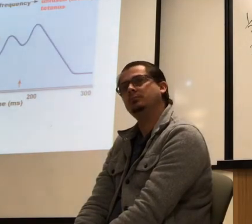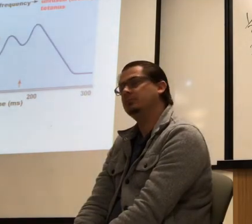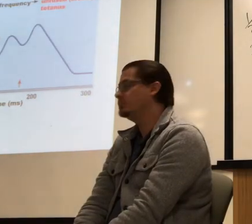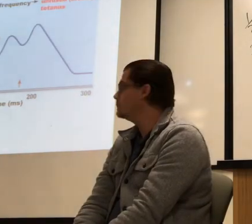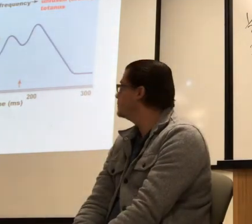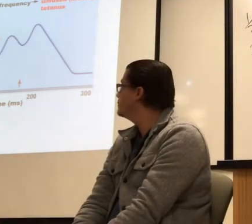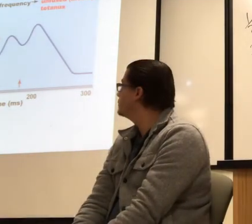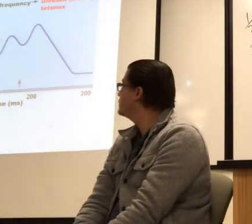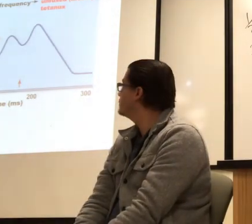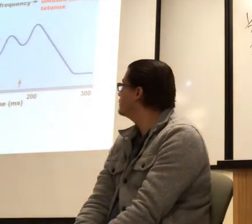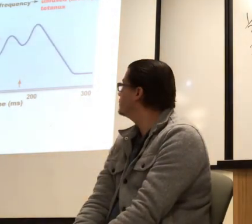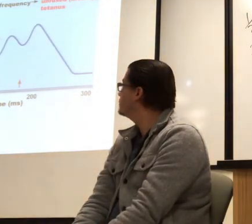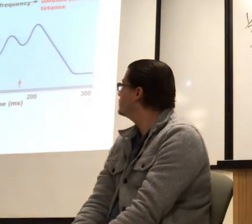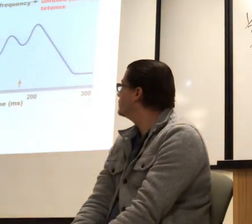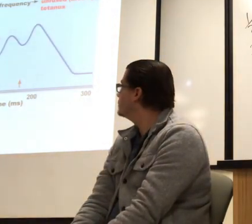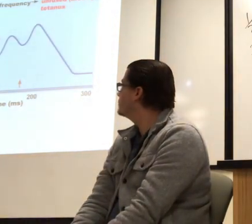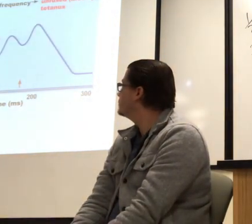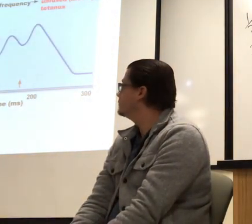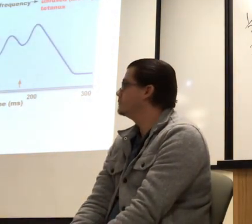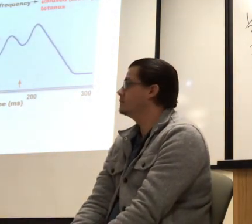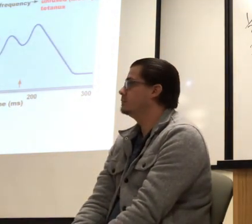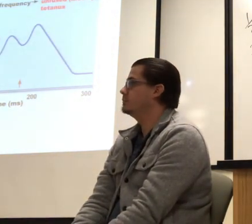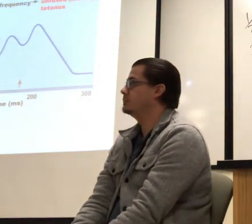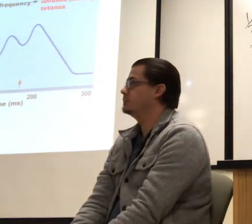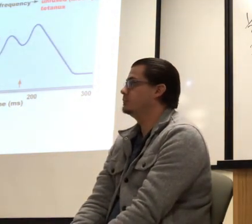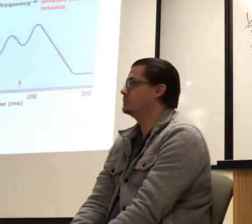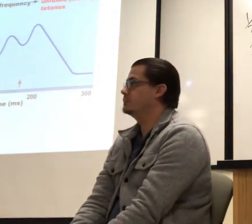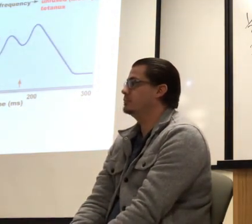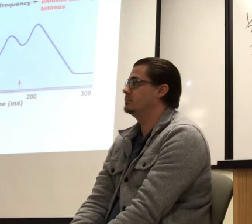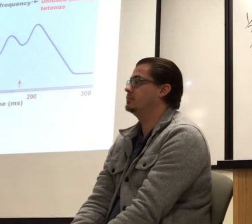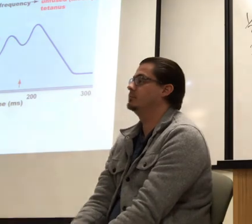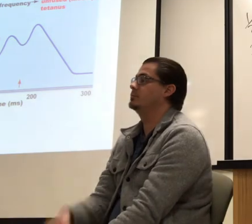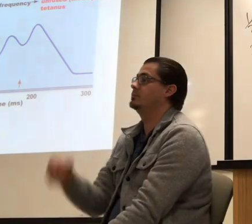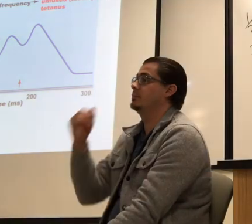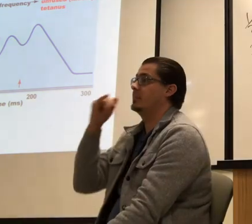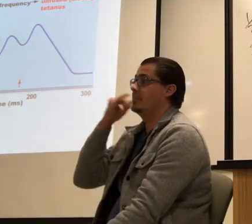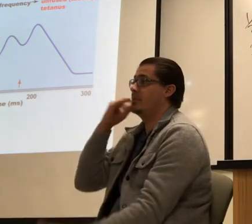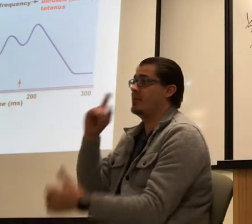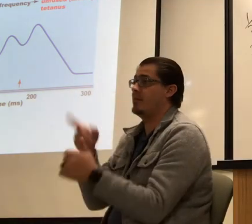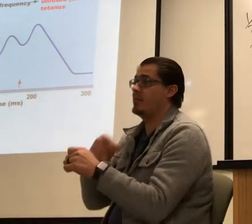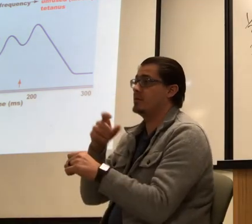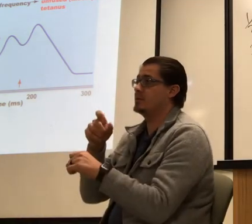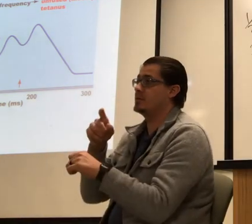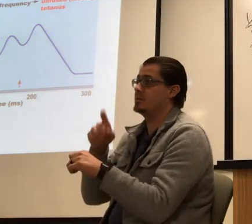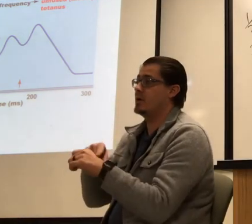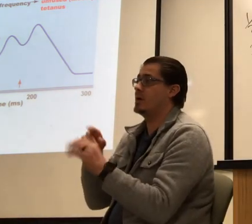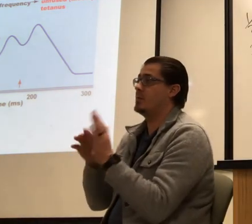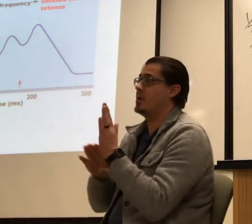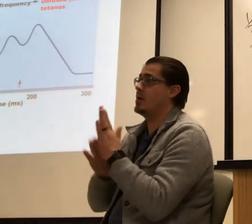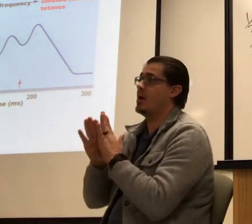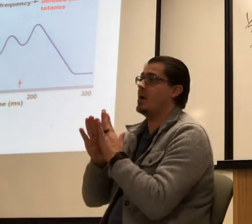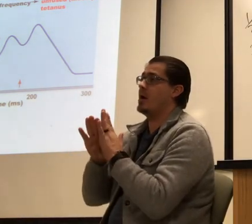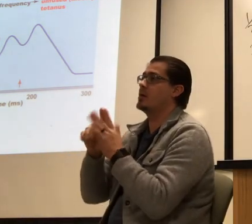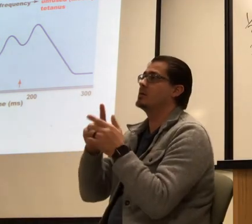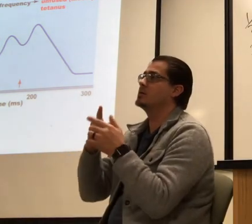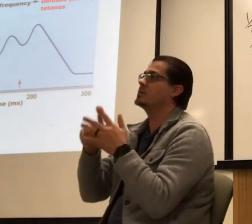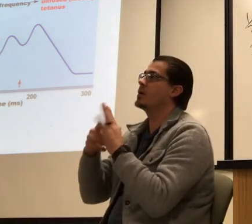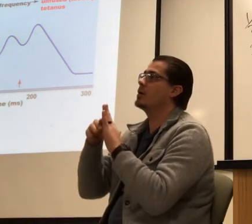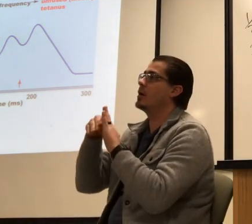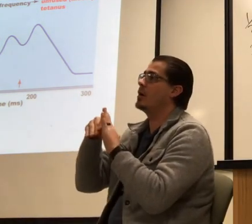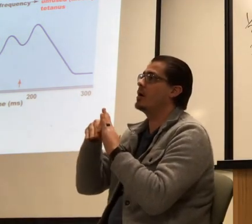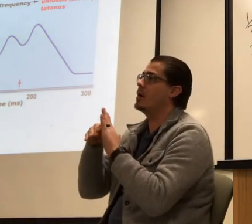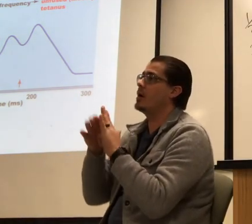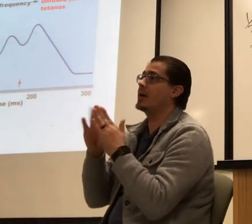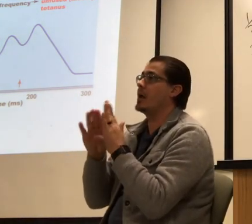okay, that's kind of what I want to show you there. So if you stimulate the first time, and it, as it starts to relax, stimulate it